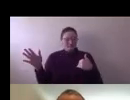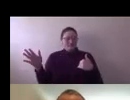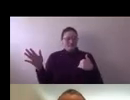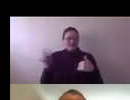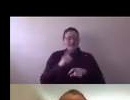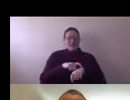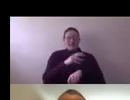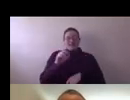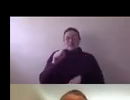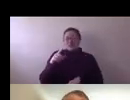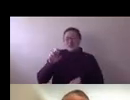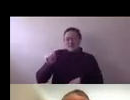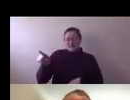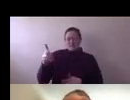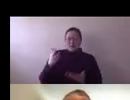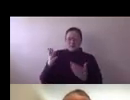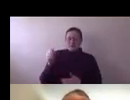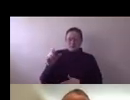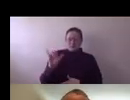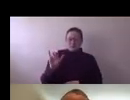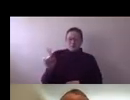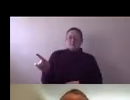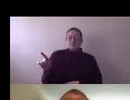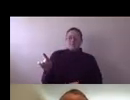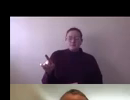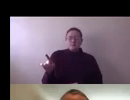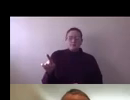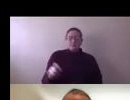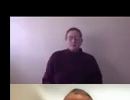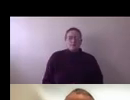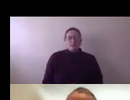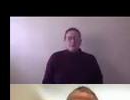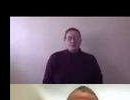Professor Shellen Wu, I think, is a part of this big wave as well.